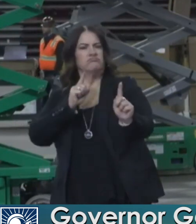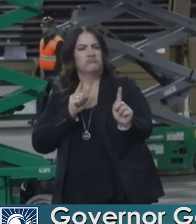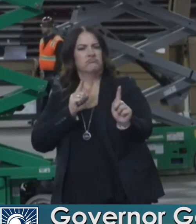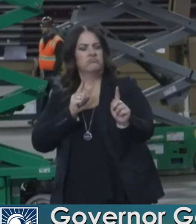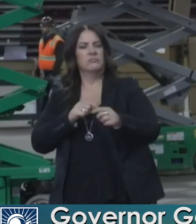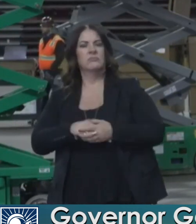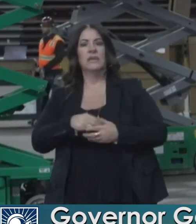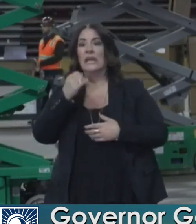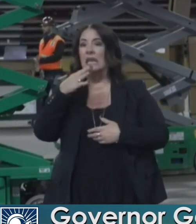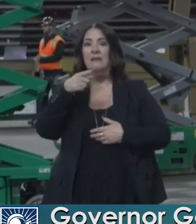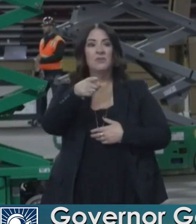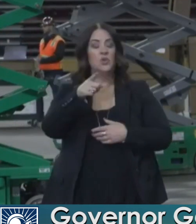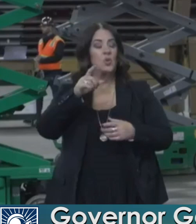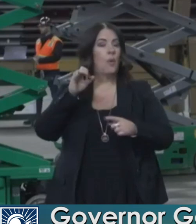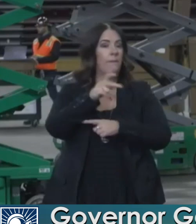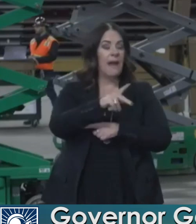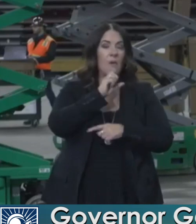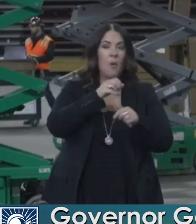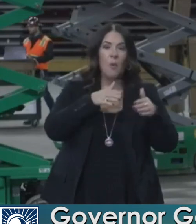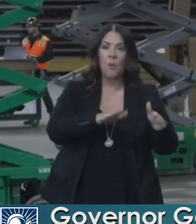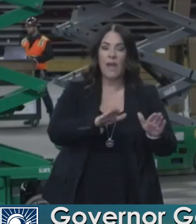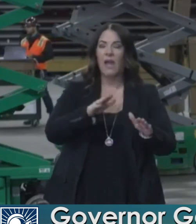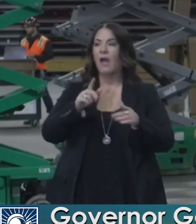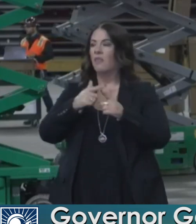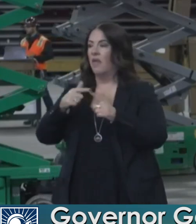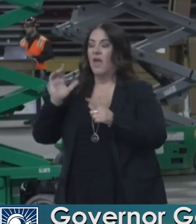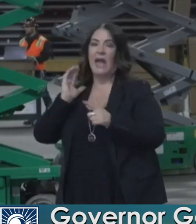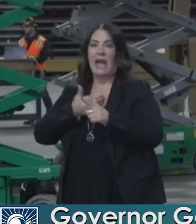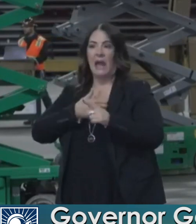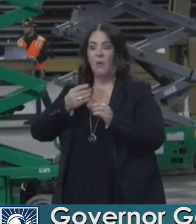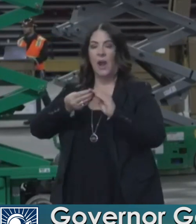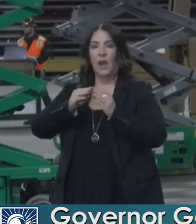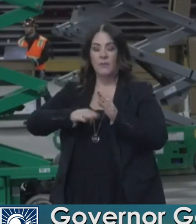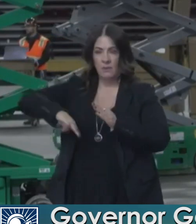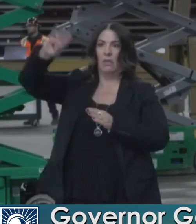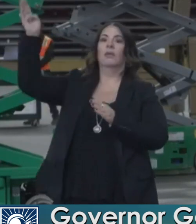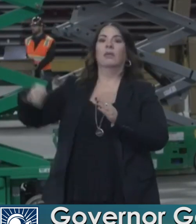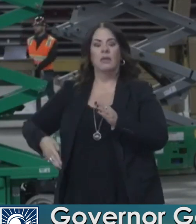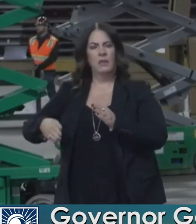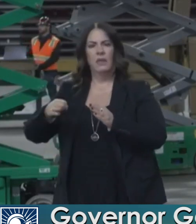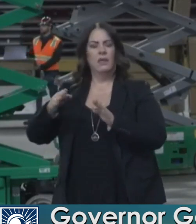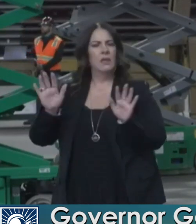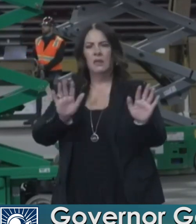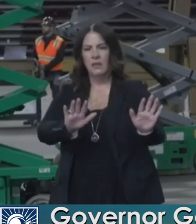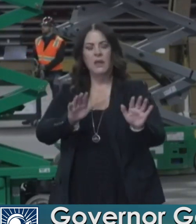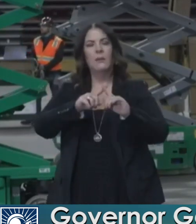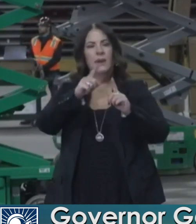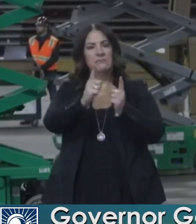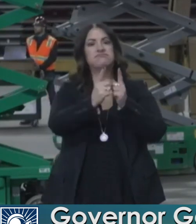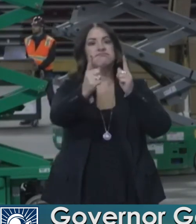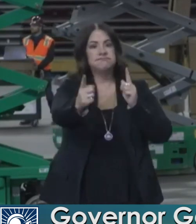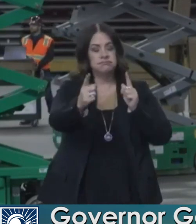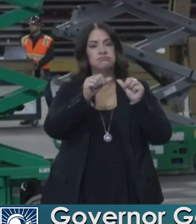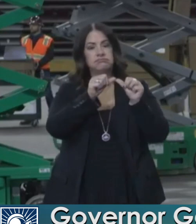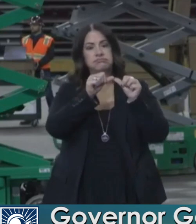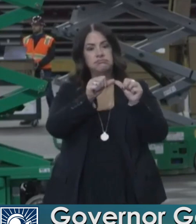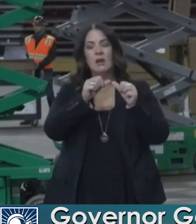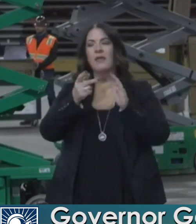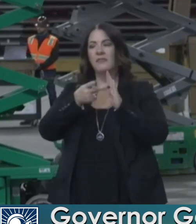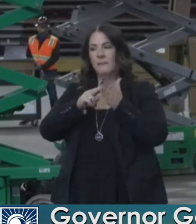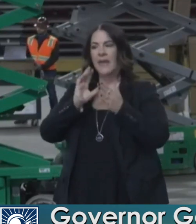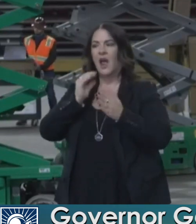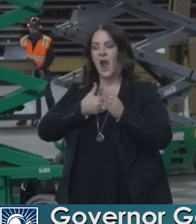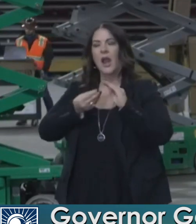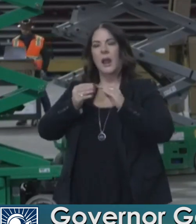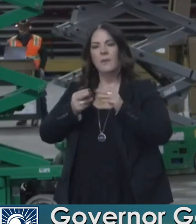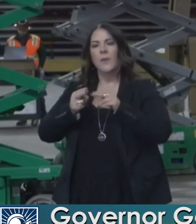changes radically. If we continue to double down on our behaviors, the model will remain as it currently has, and that will